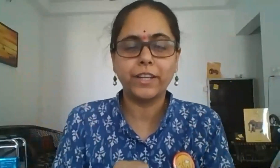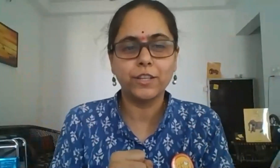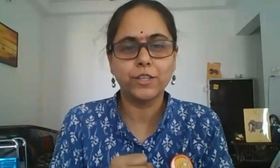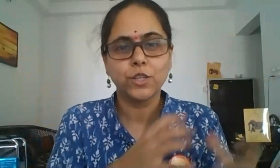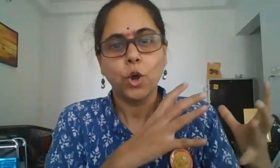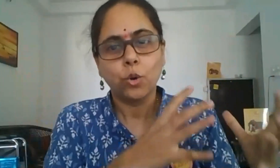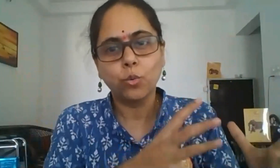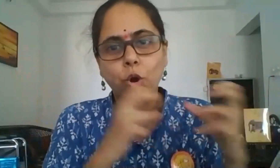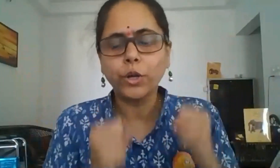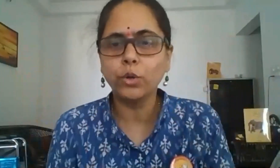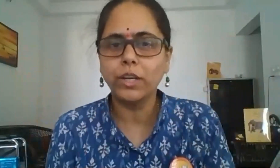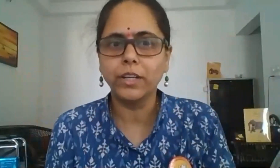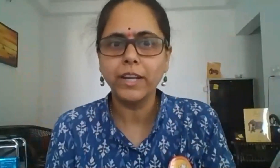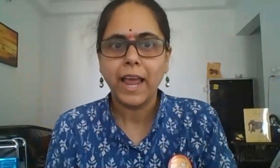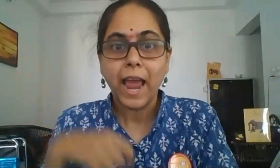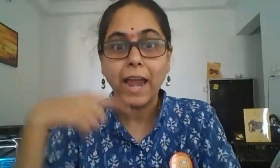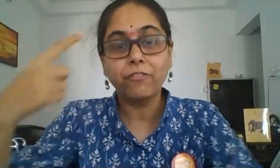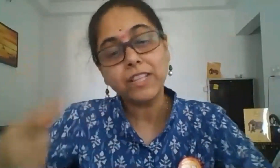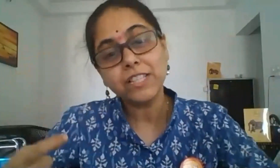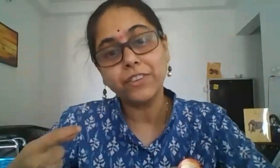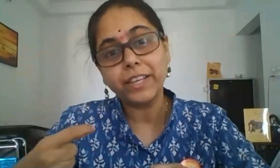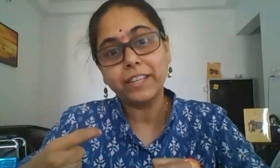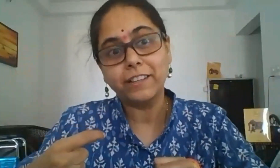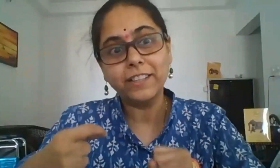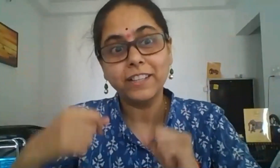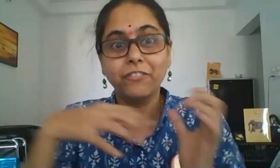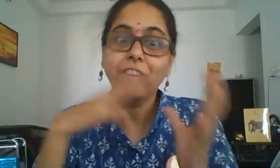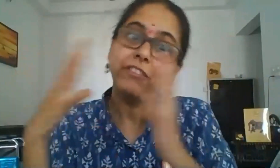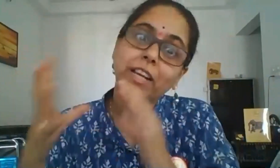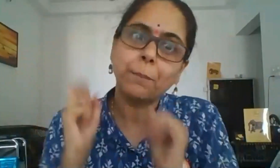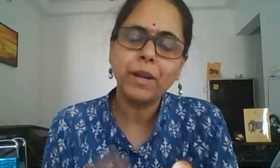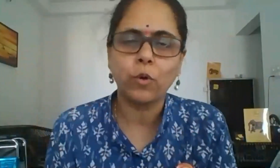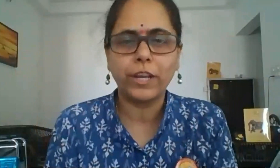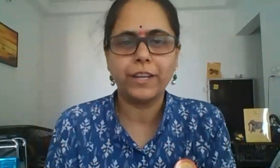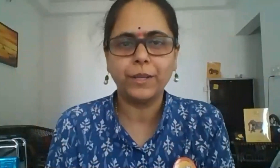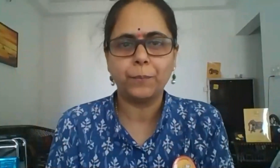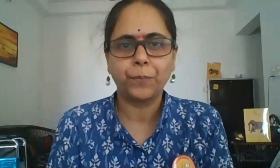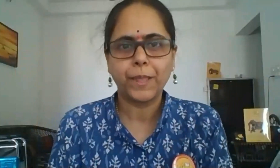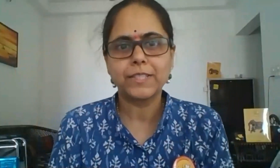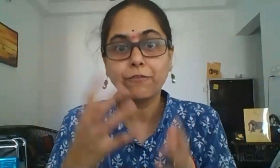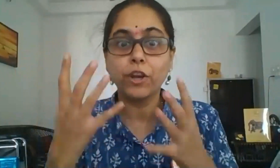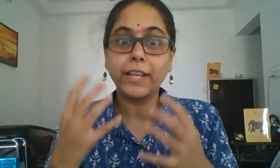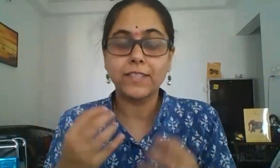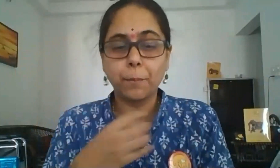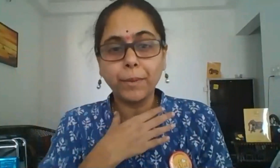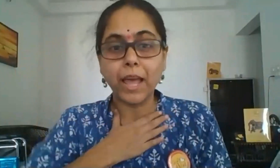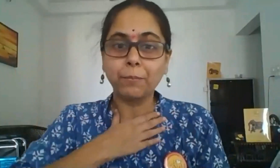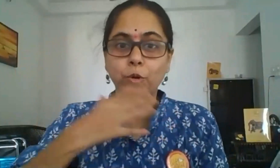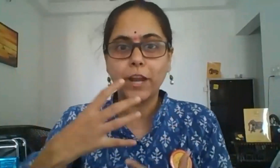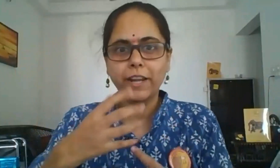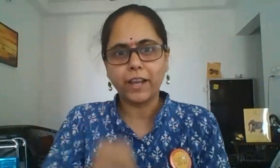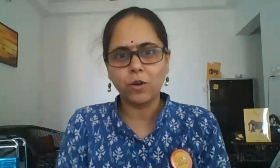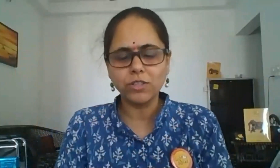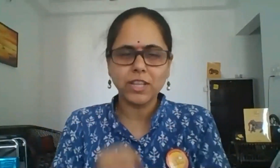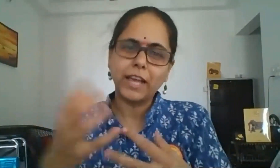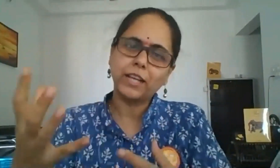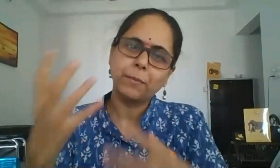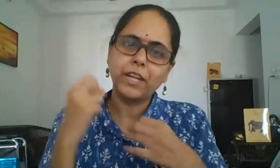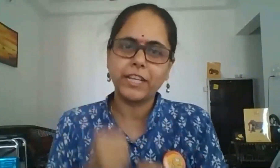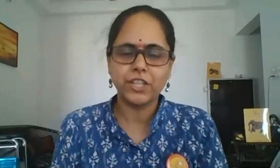volunteers who want to learn. And once we learn, we will come and volunteer. Say, for example, I'm good at accounts. I'll come and teach